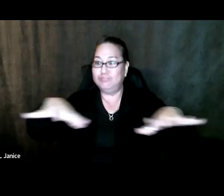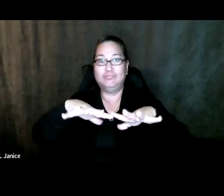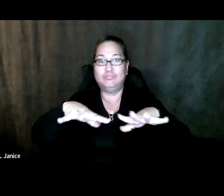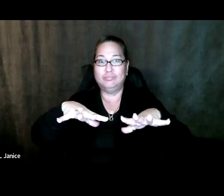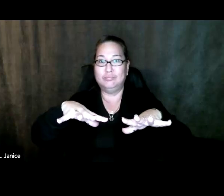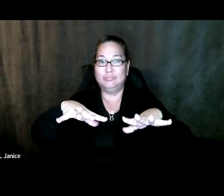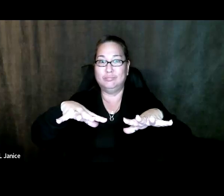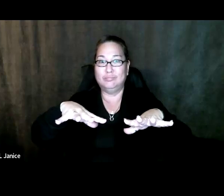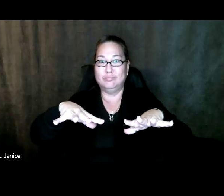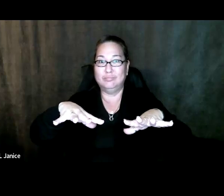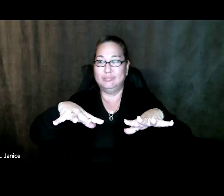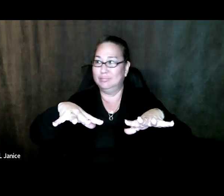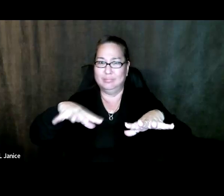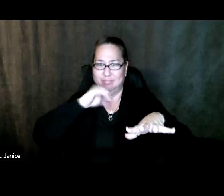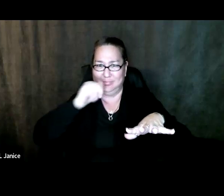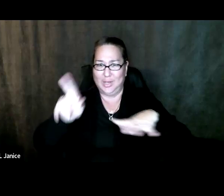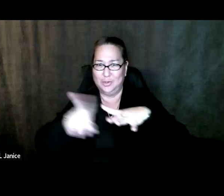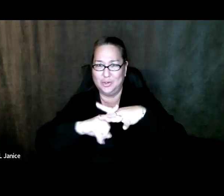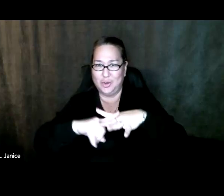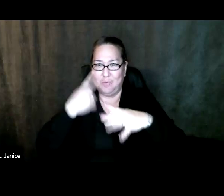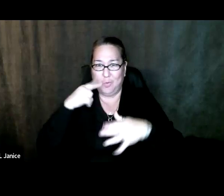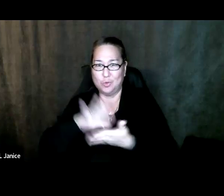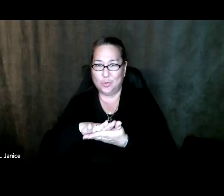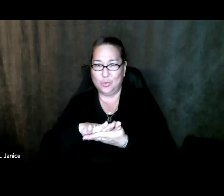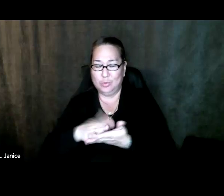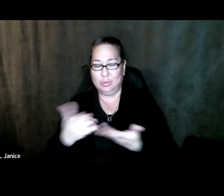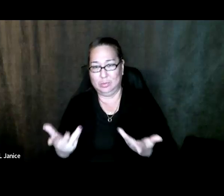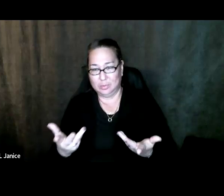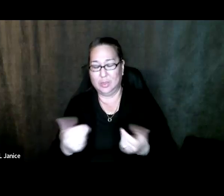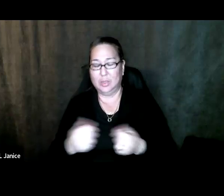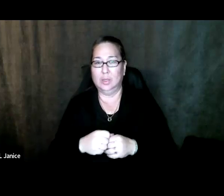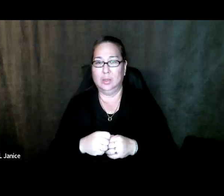did not go to school, right? And on the